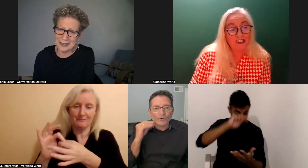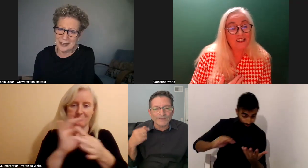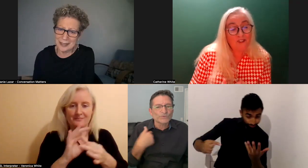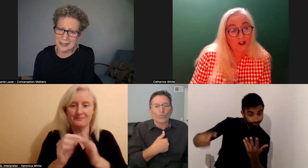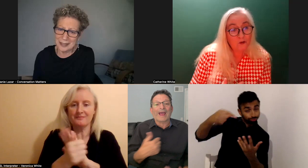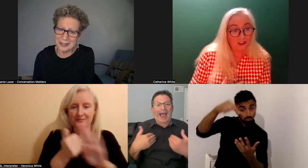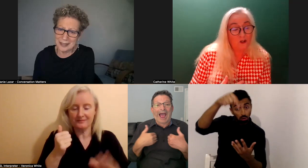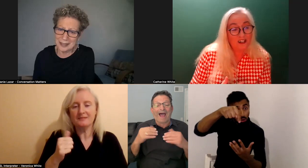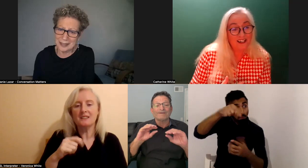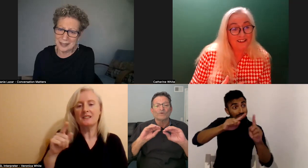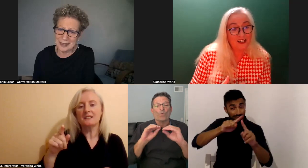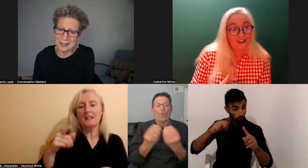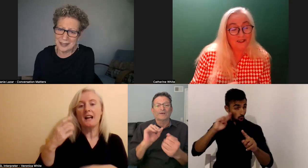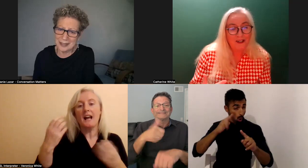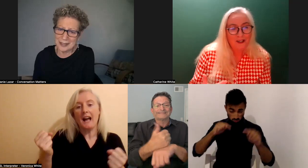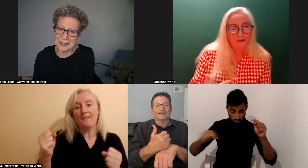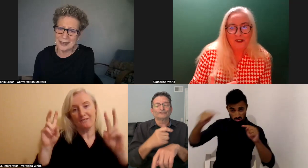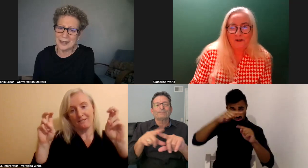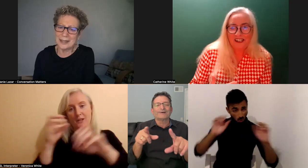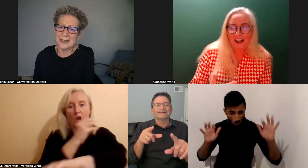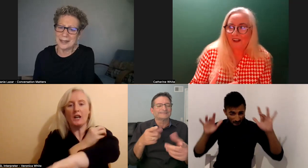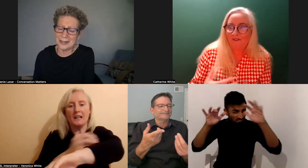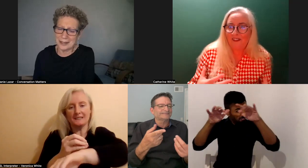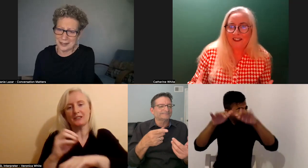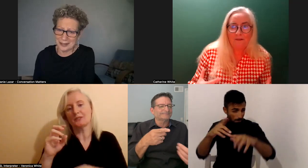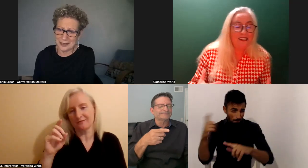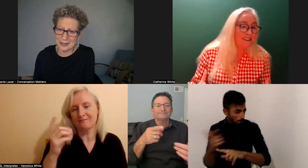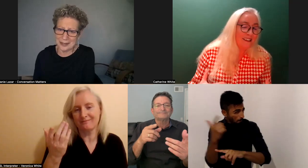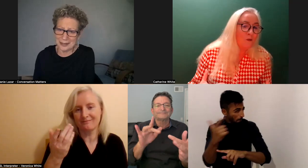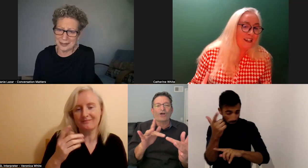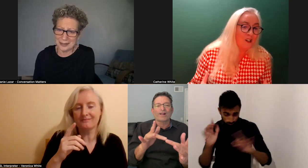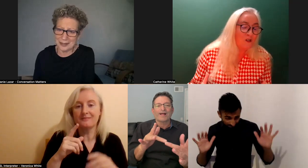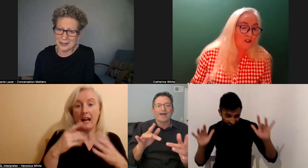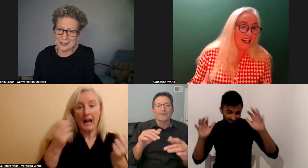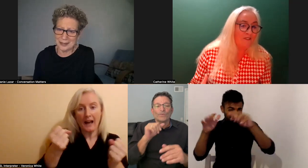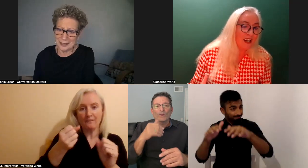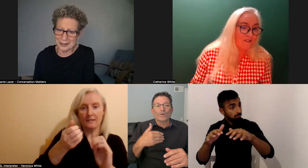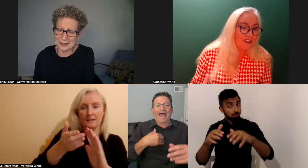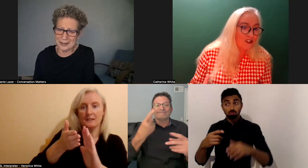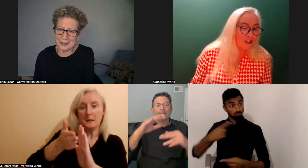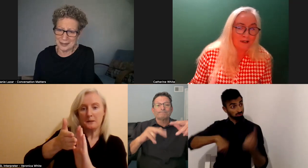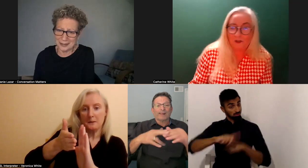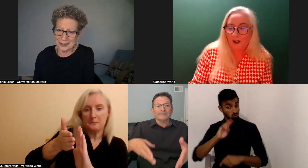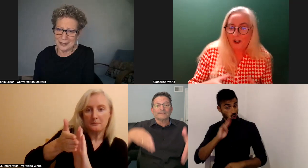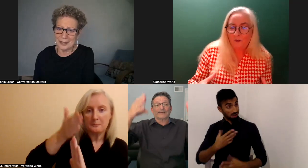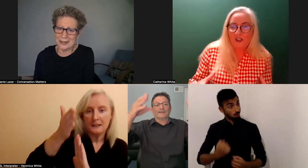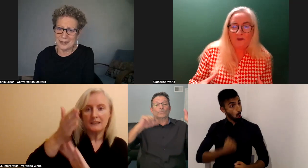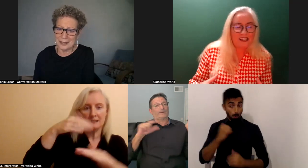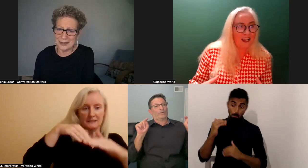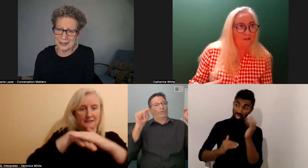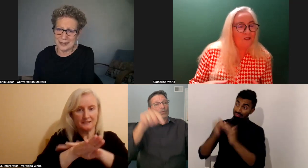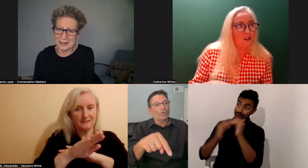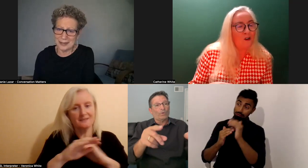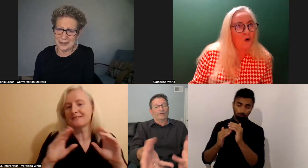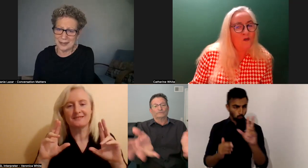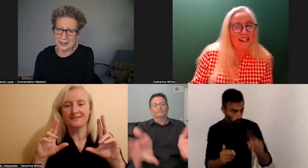organization, but it's a virtual organization. We don't have a physical building that we can go to and have a conversation about. We don't